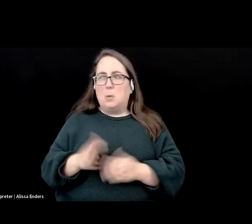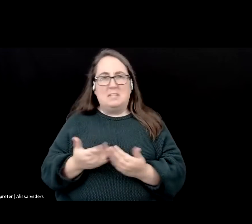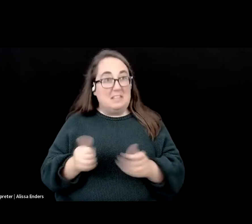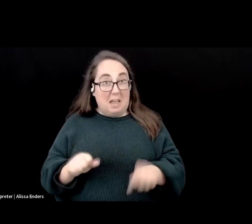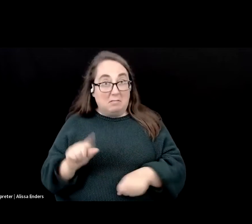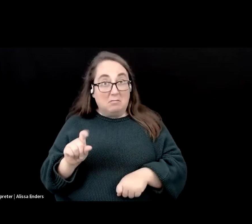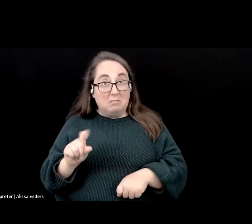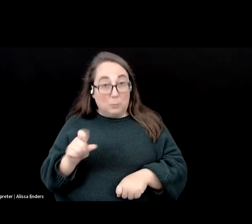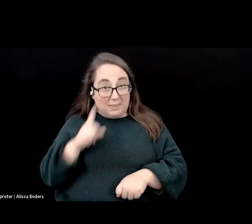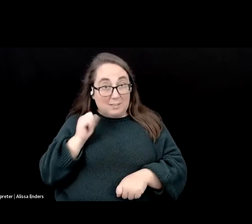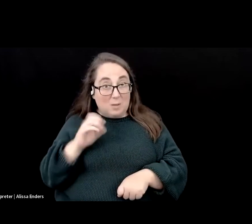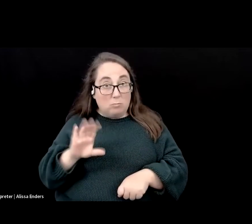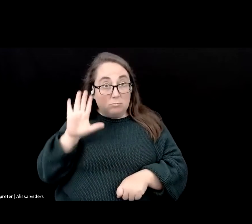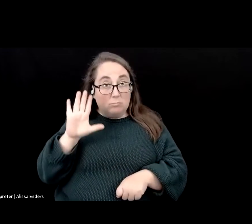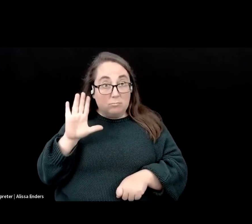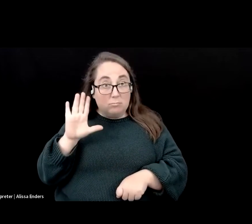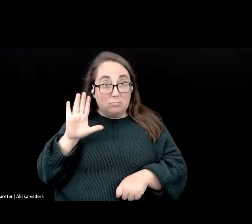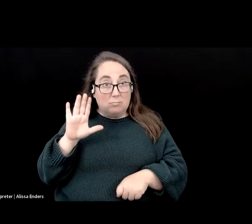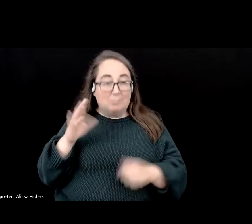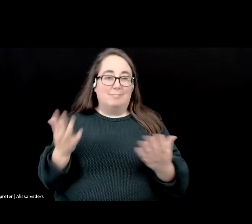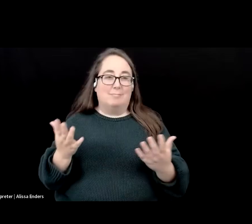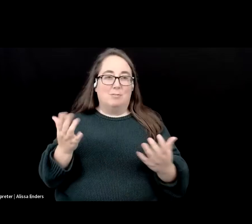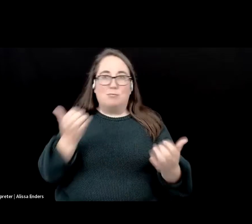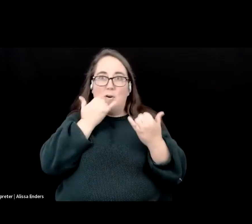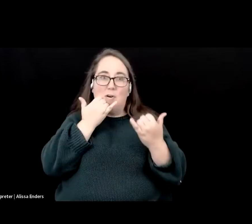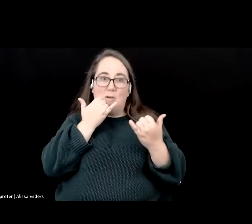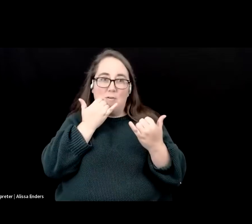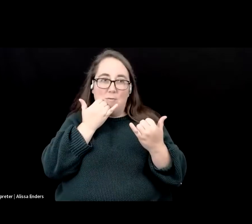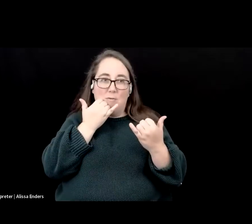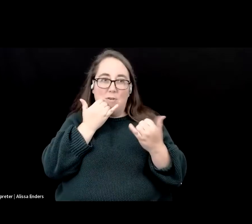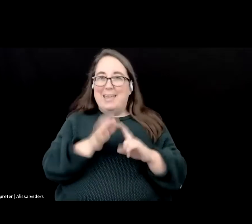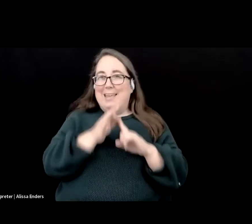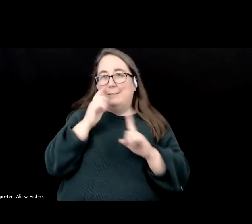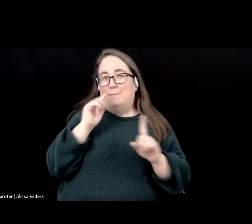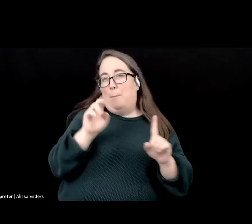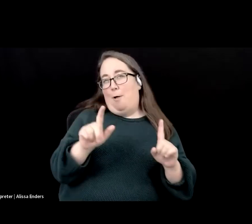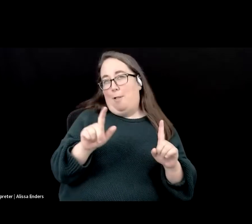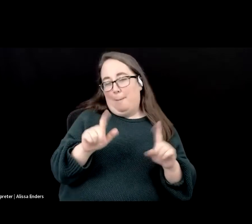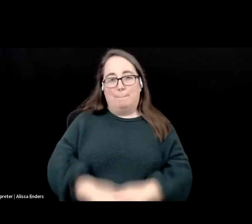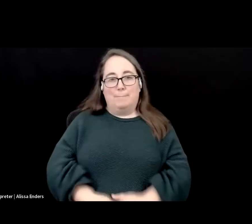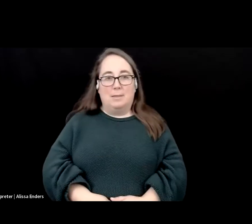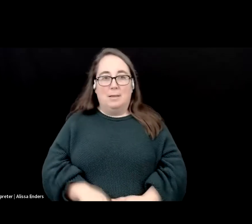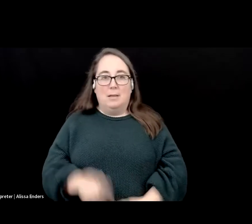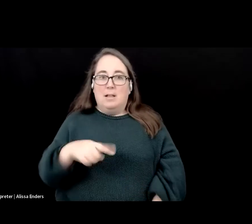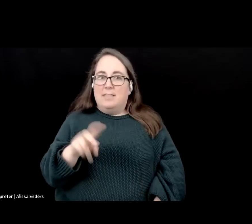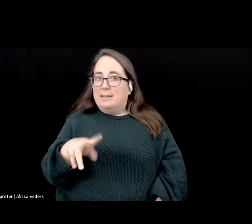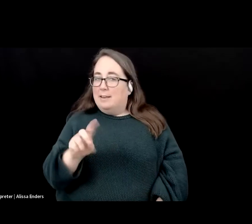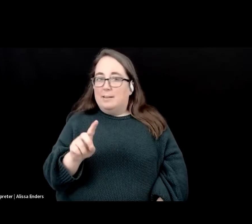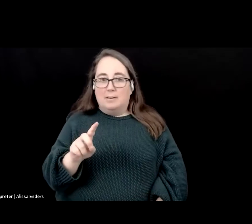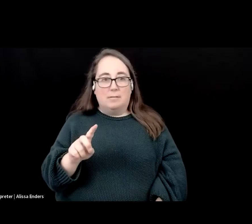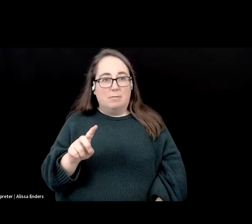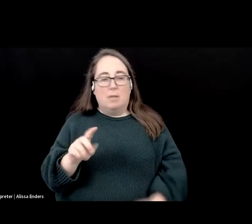hand. All right? You're all wrong, except Paul. Paul's right. They did. They were very